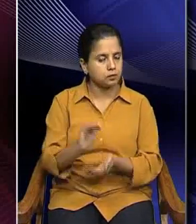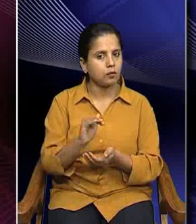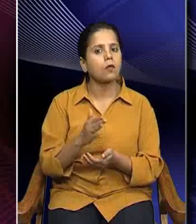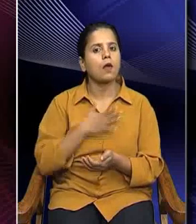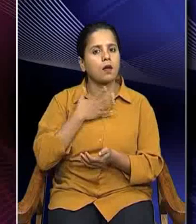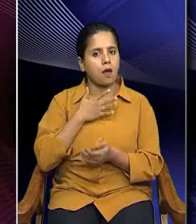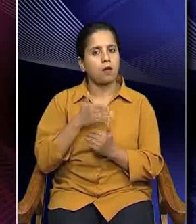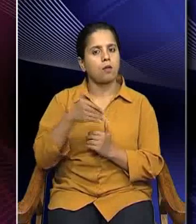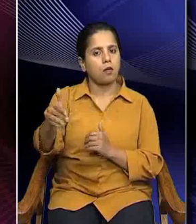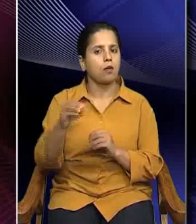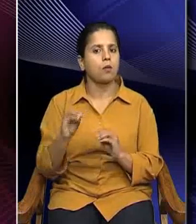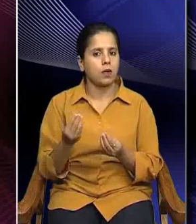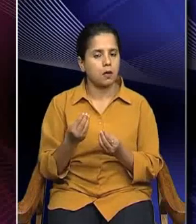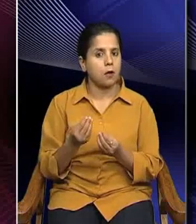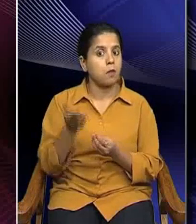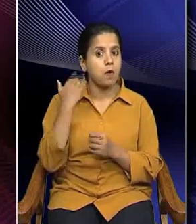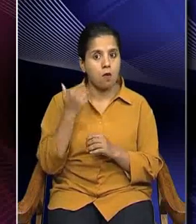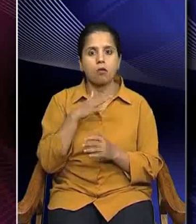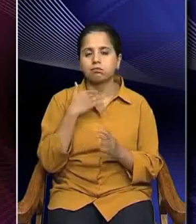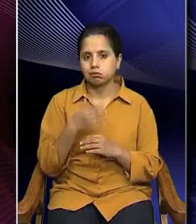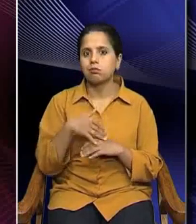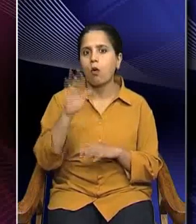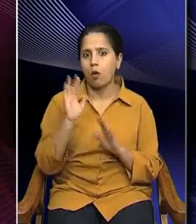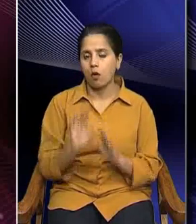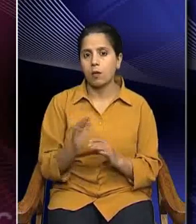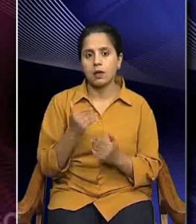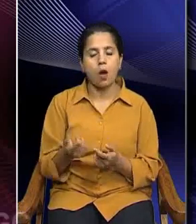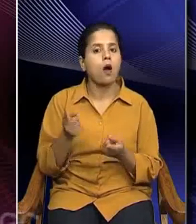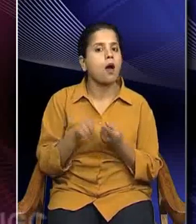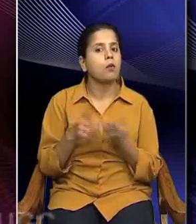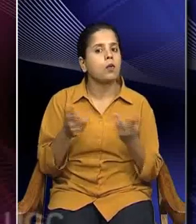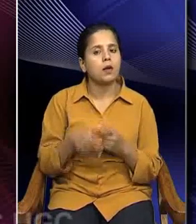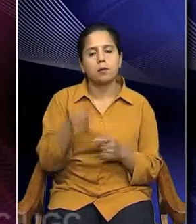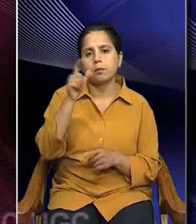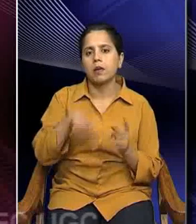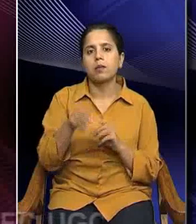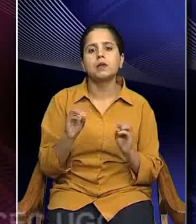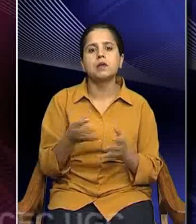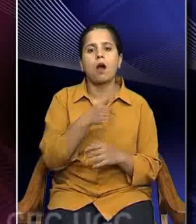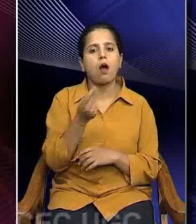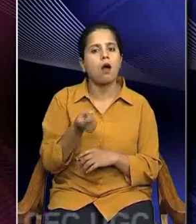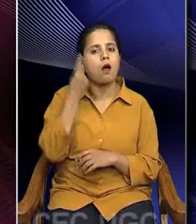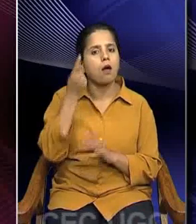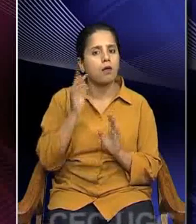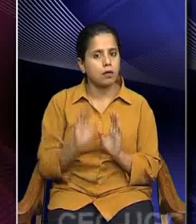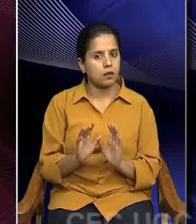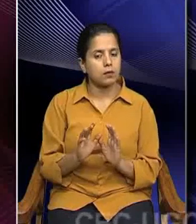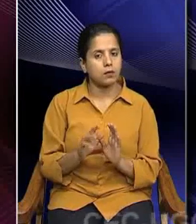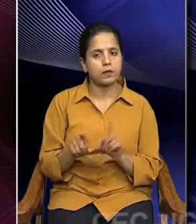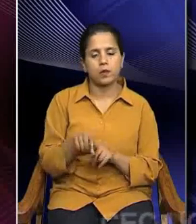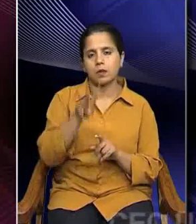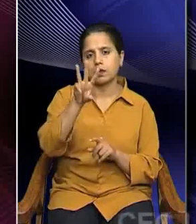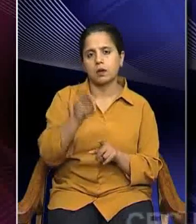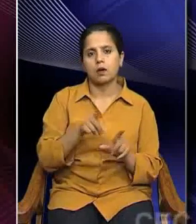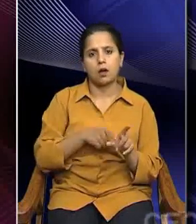in a great extent. And therefore what happened was that now people generally started understanding that like 30 years